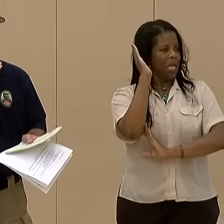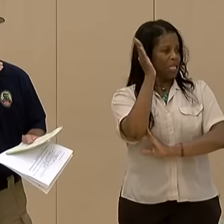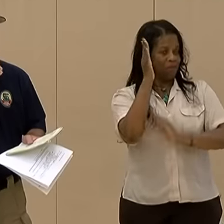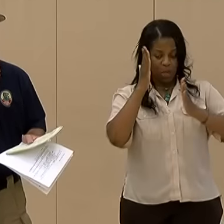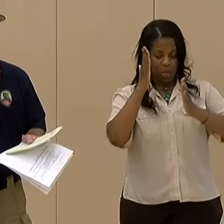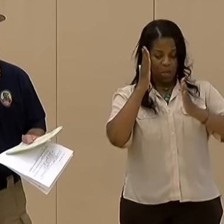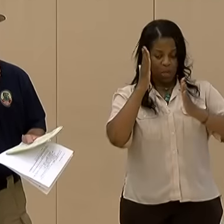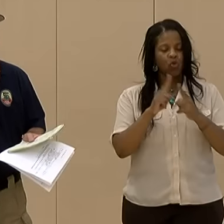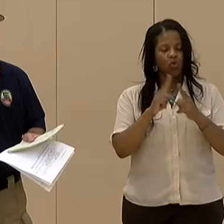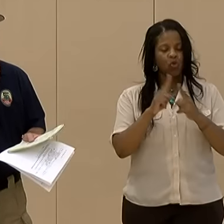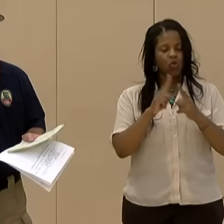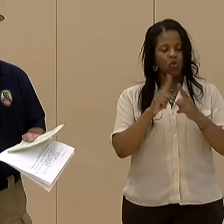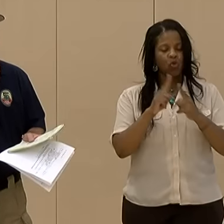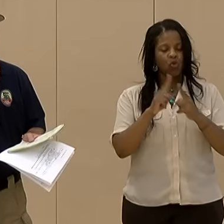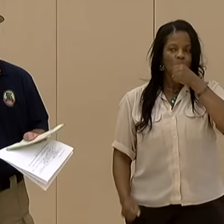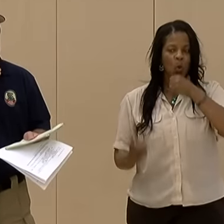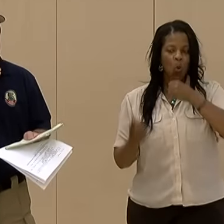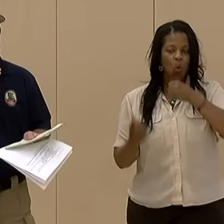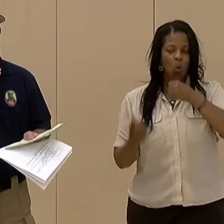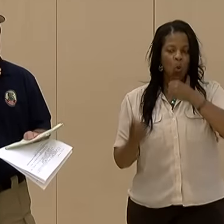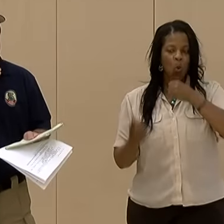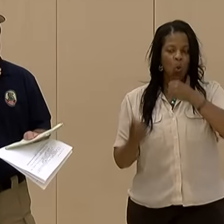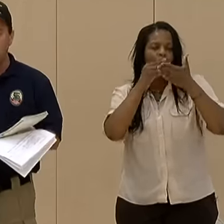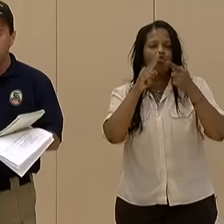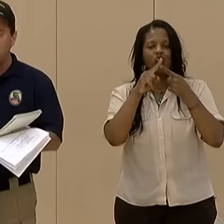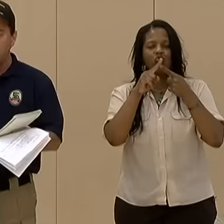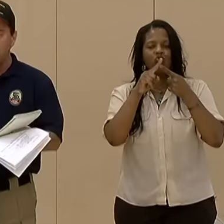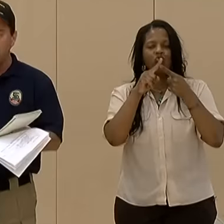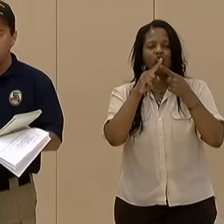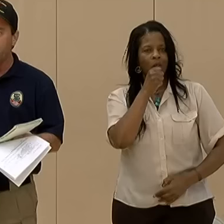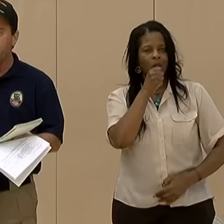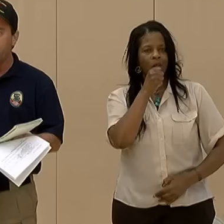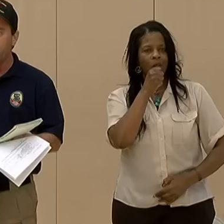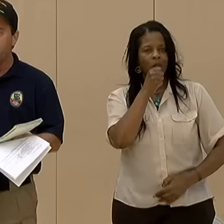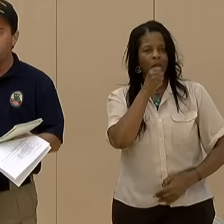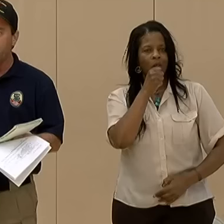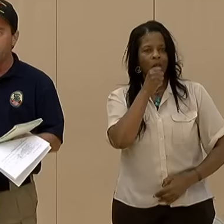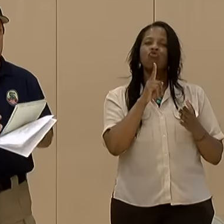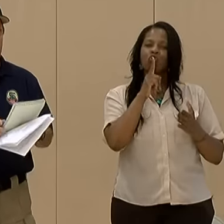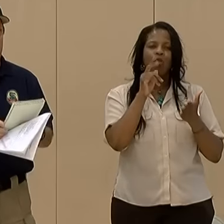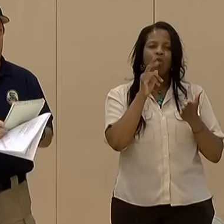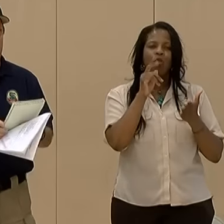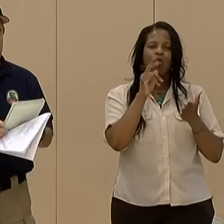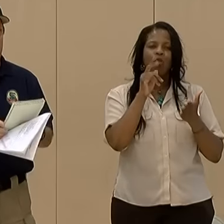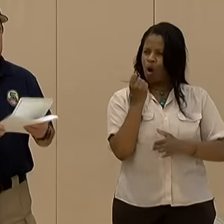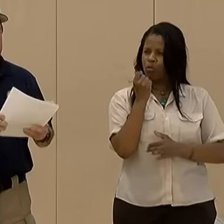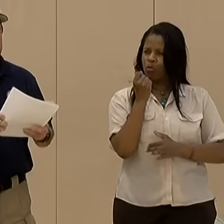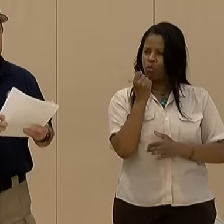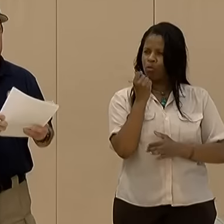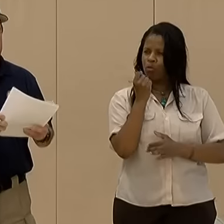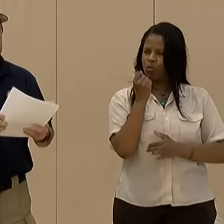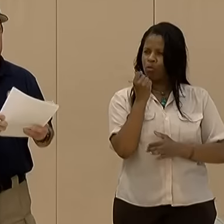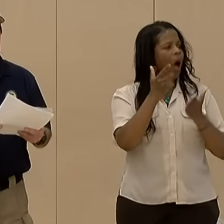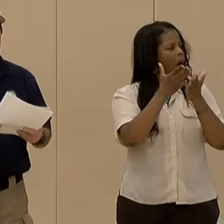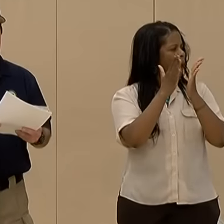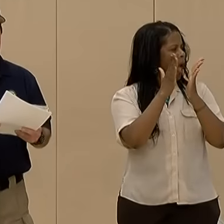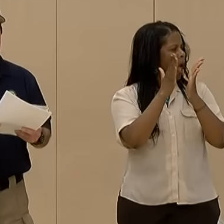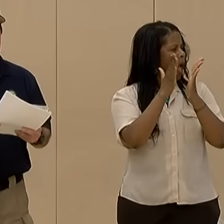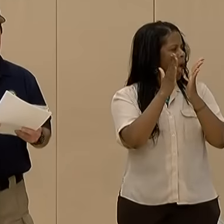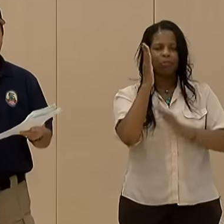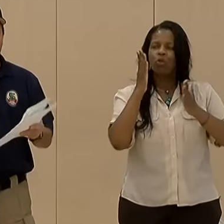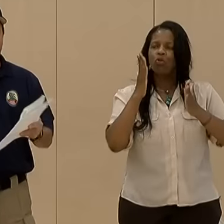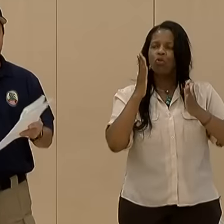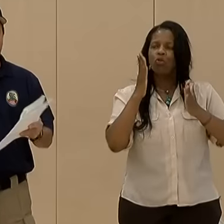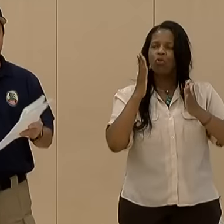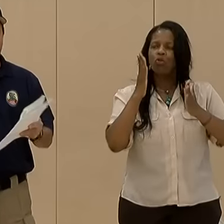we have to get fairly close to it and speak up. We want to make sure you hear everything we have to say, so I'll ask my speakers to speak up,